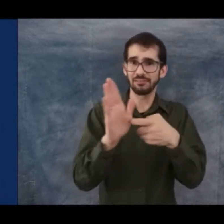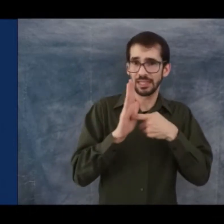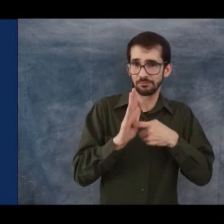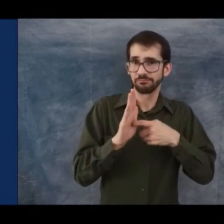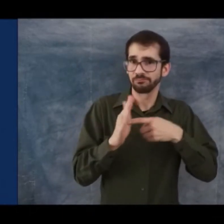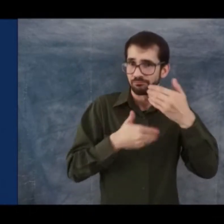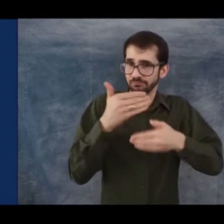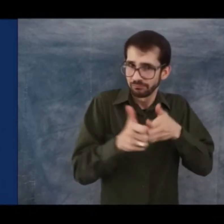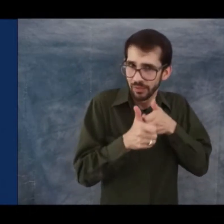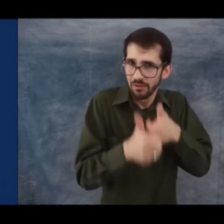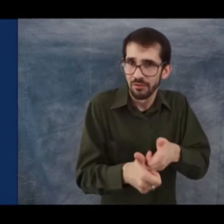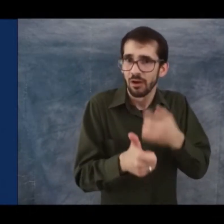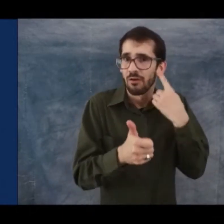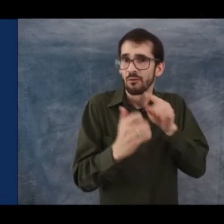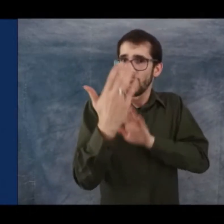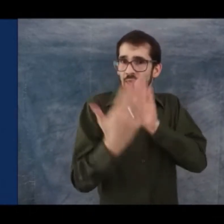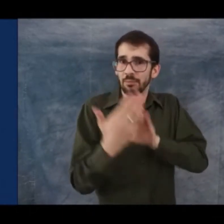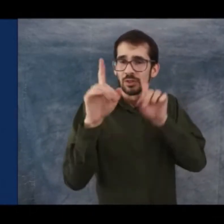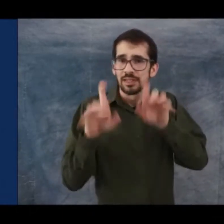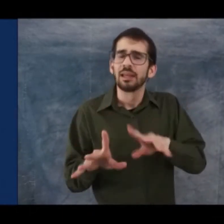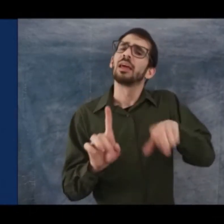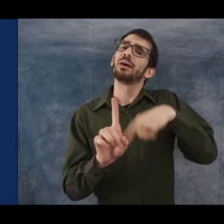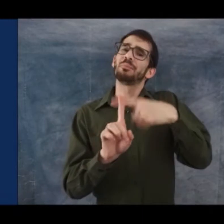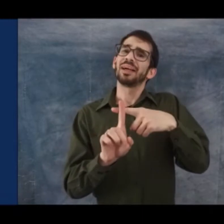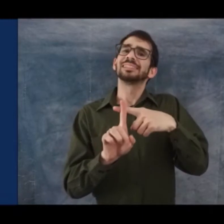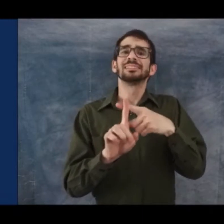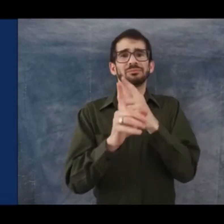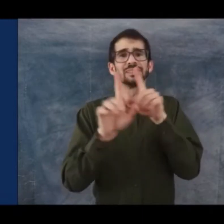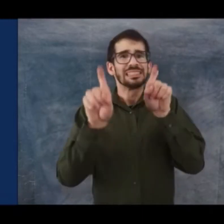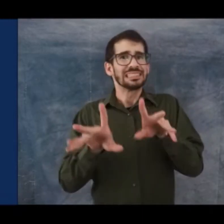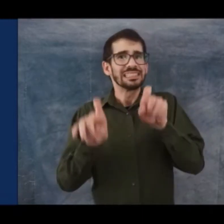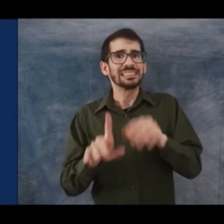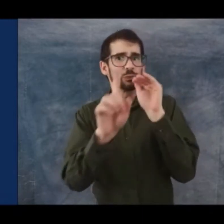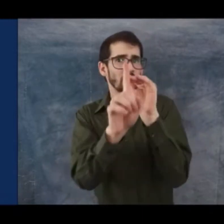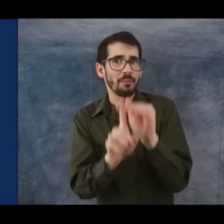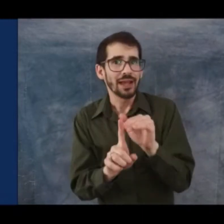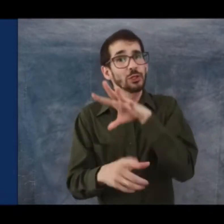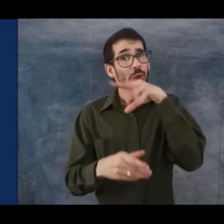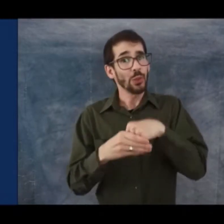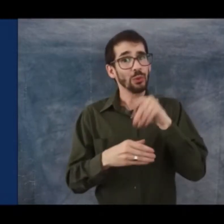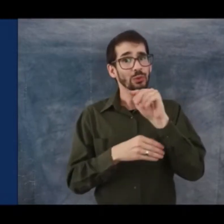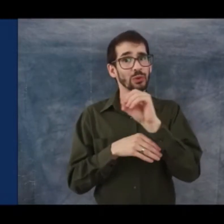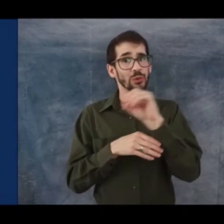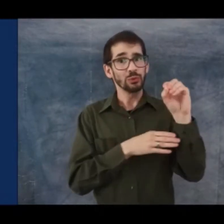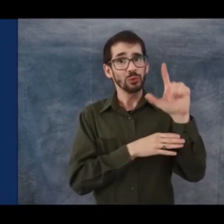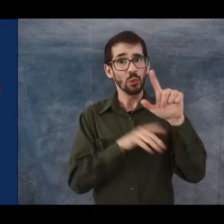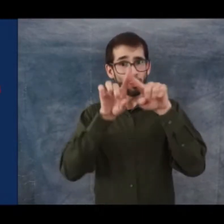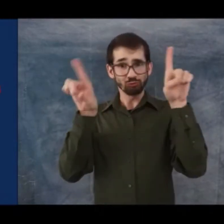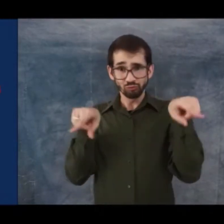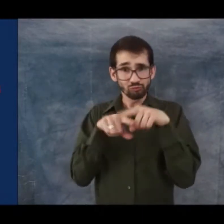provide some test prep reminders, including an updated planning tool for students to use for spring testing.